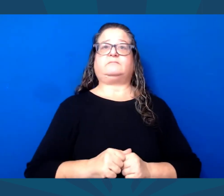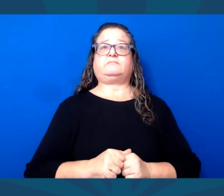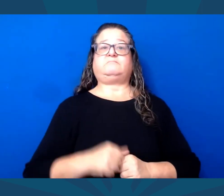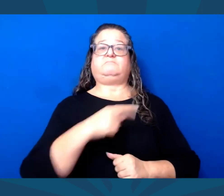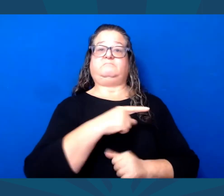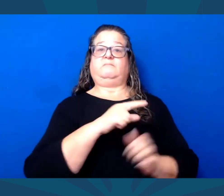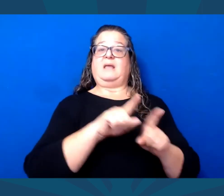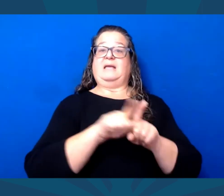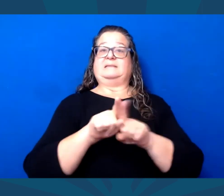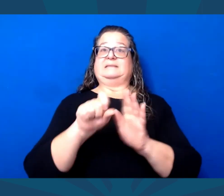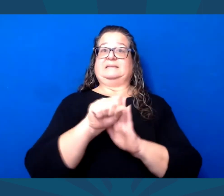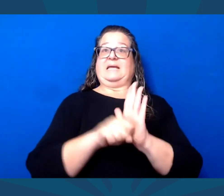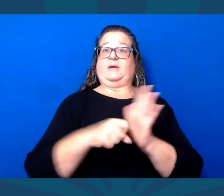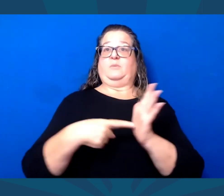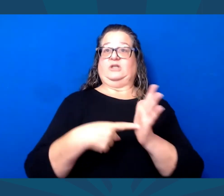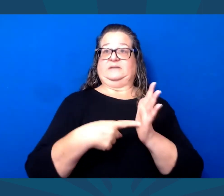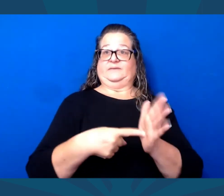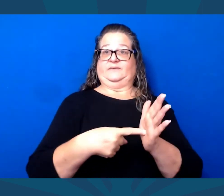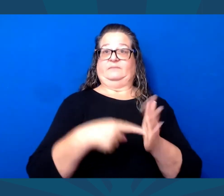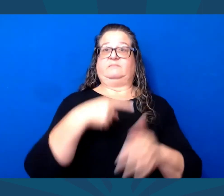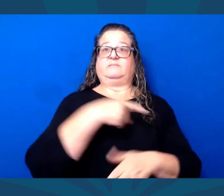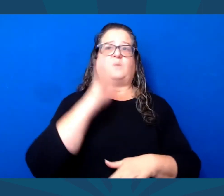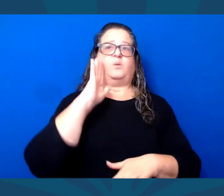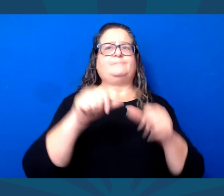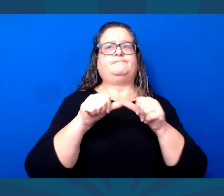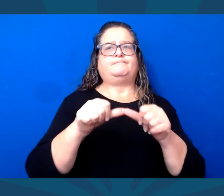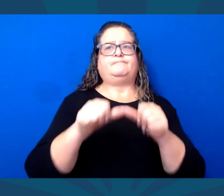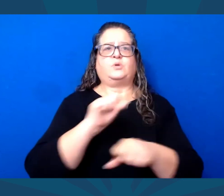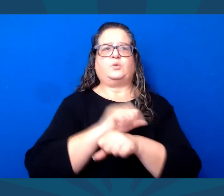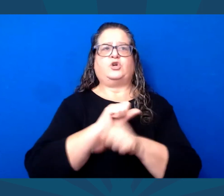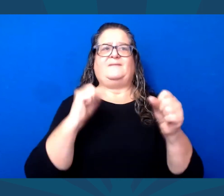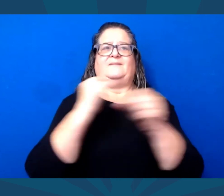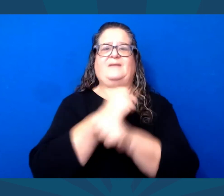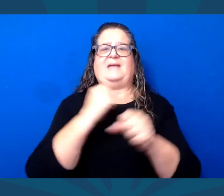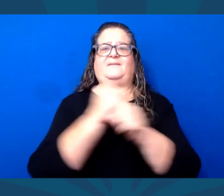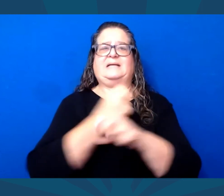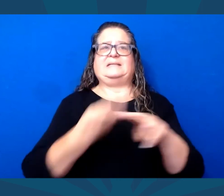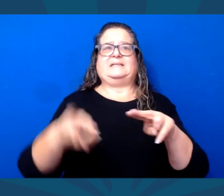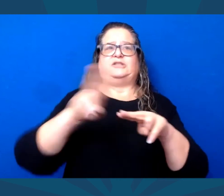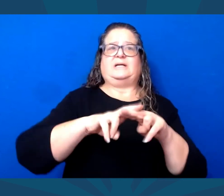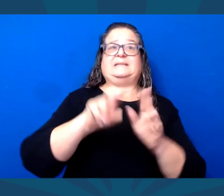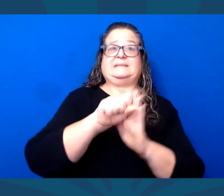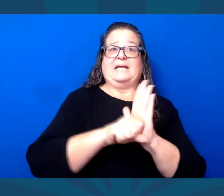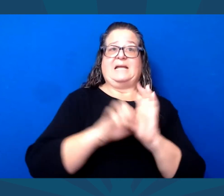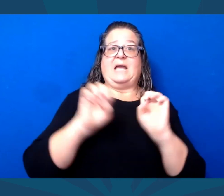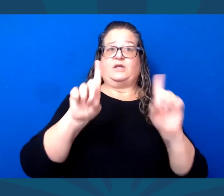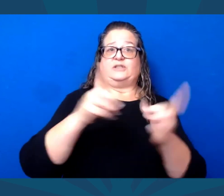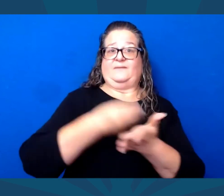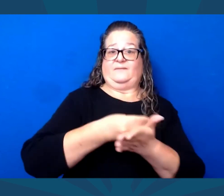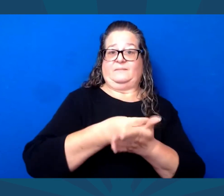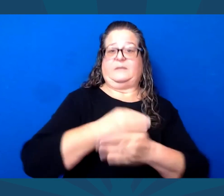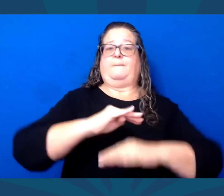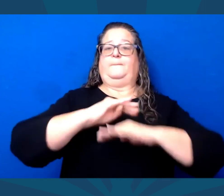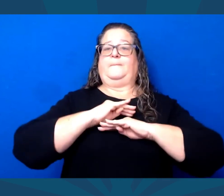and families. As a state representative, she will be able to continue this work while fighting to